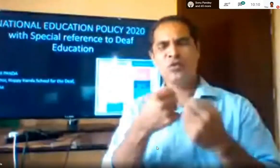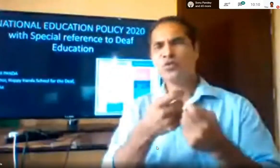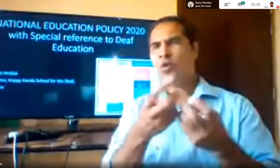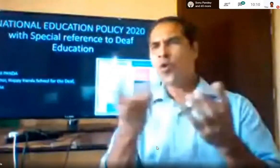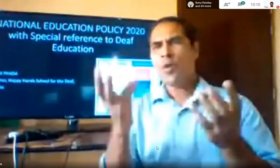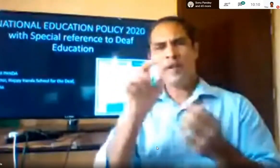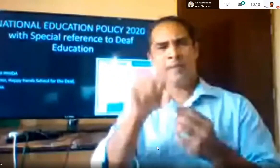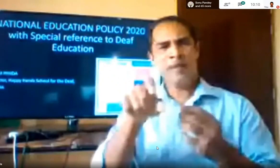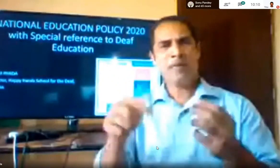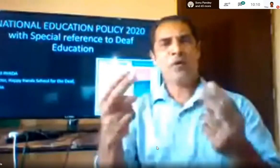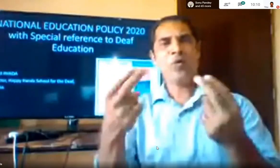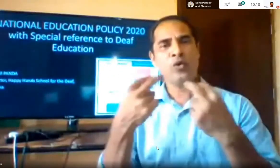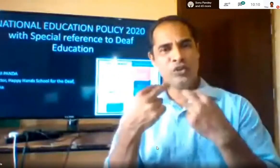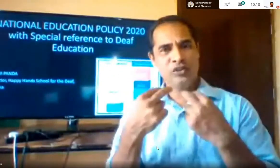Hope all of you can see me.